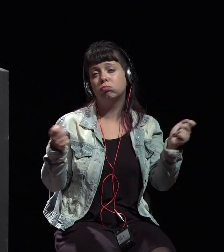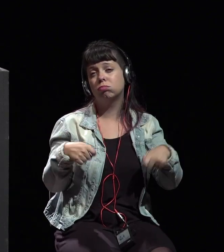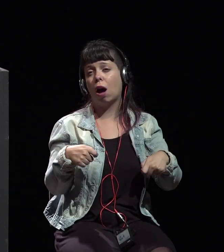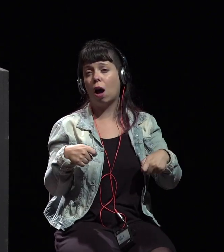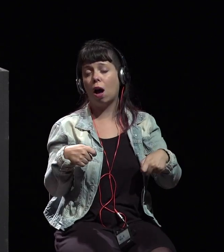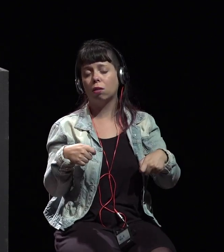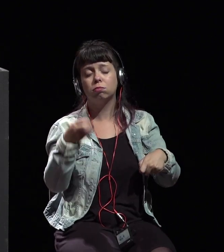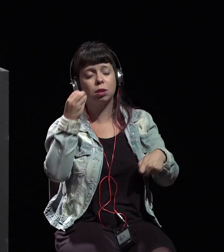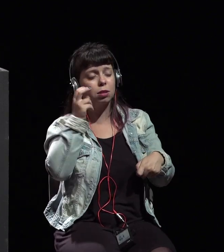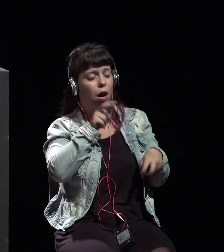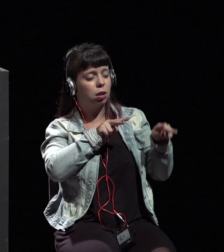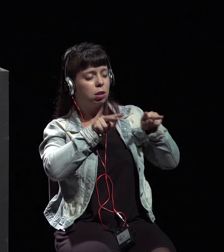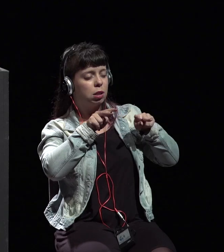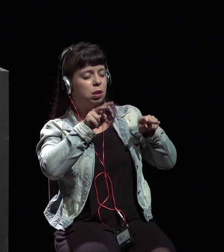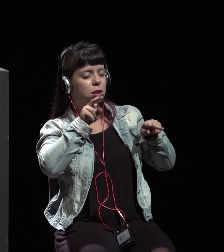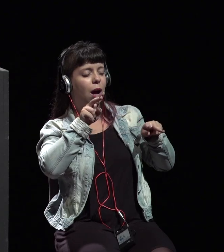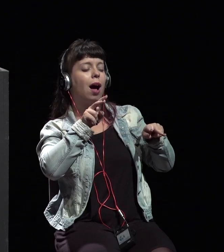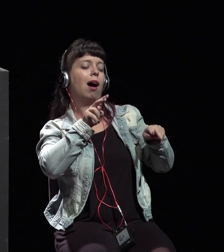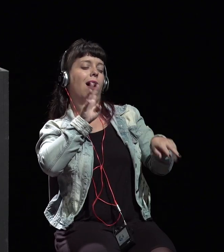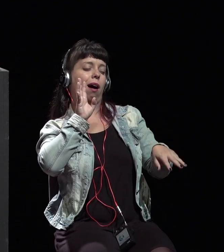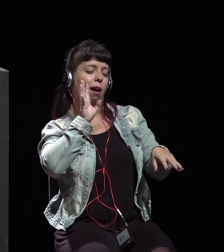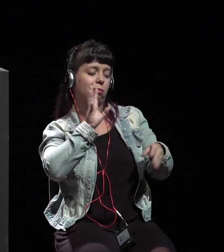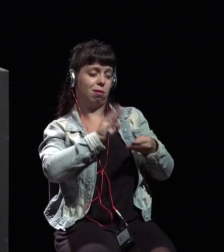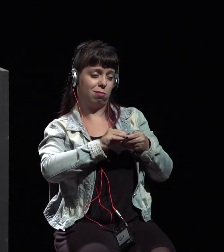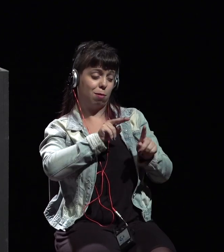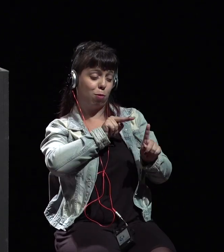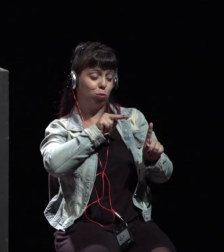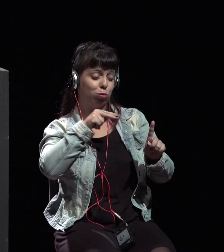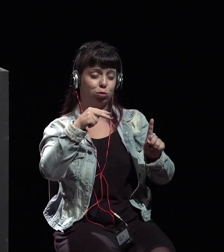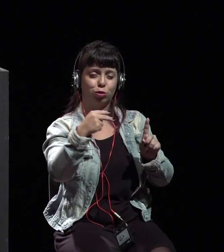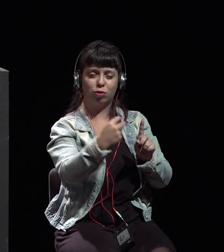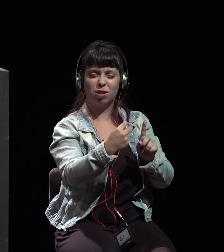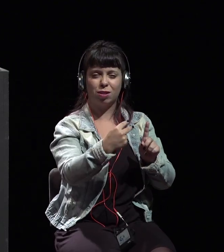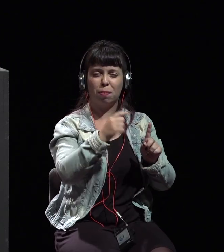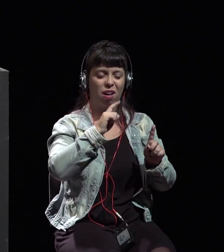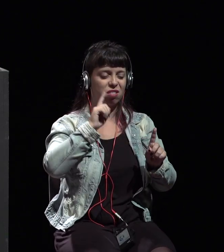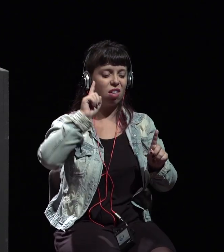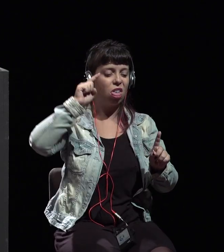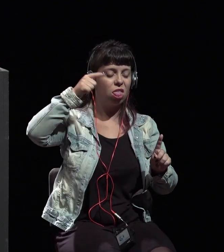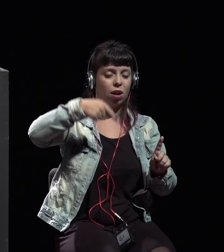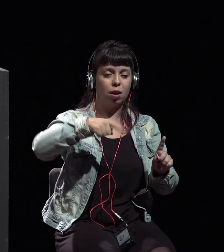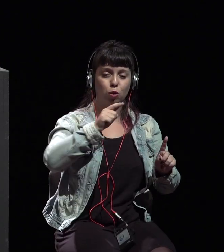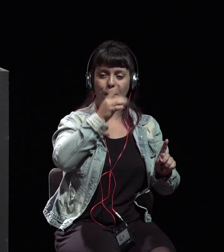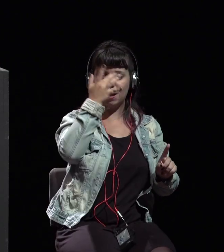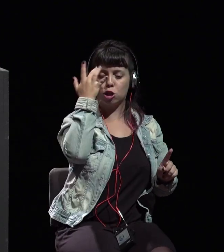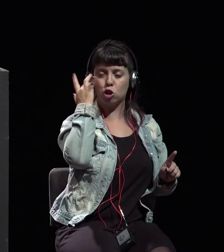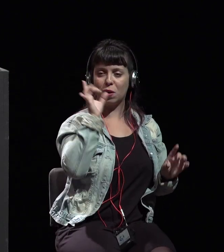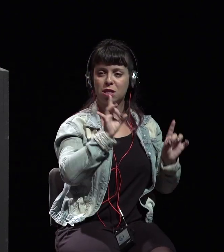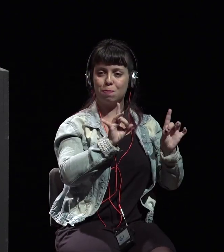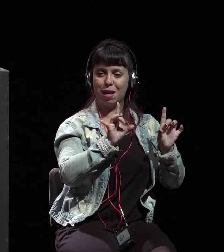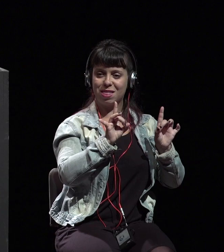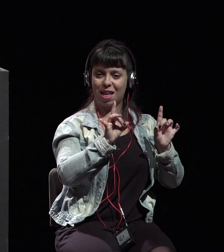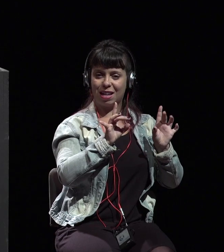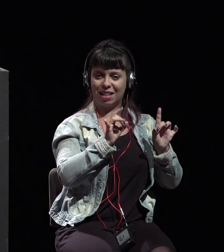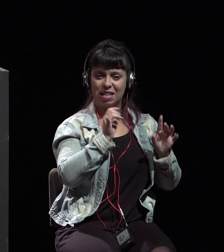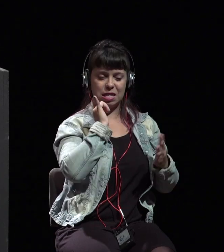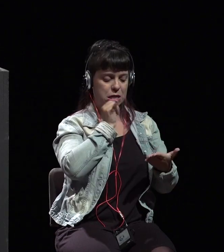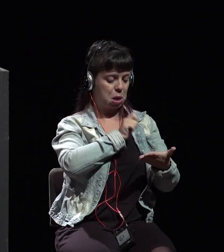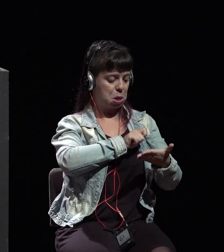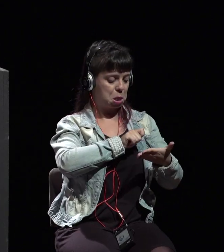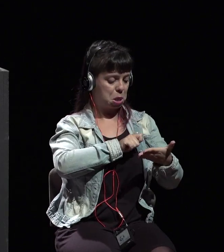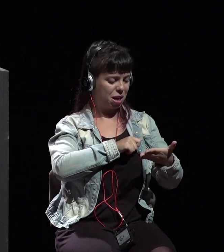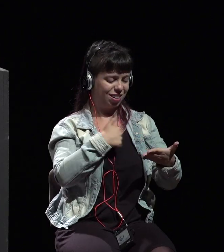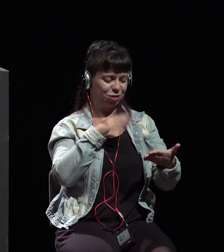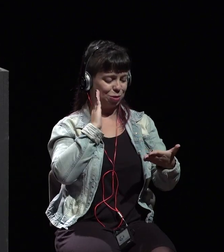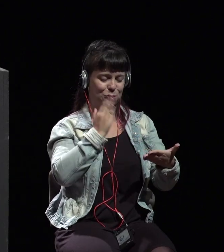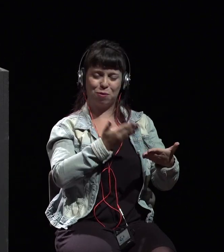Rather than the monographic narrative of the expert scholar, of which I have become increasingly suspicious because it's steeped in Eurocentric ways of